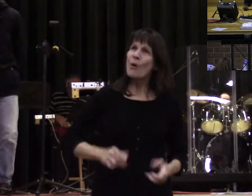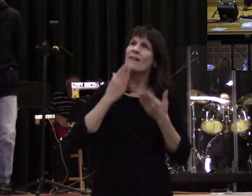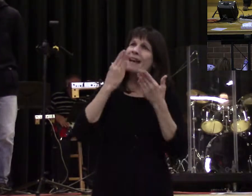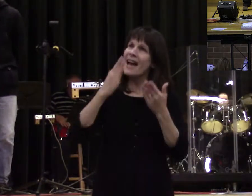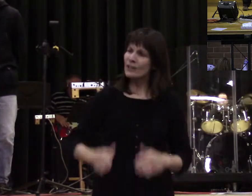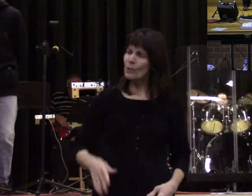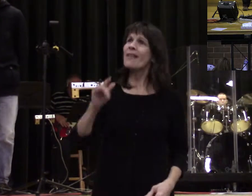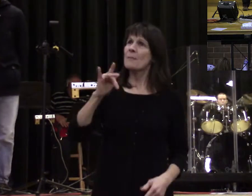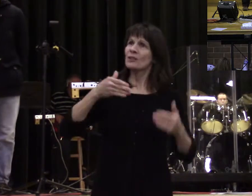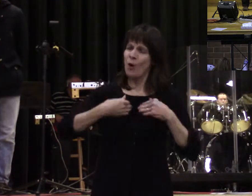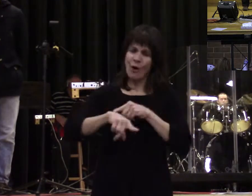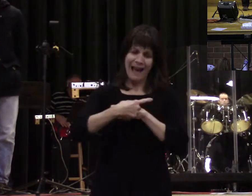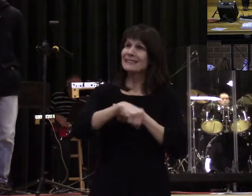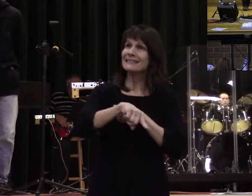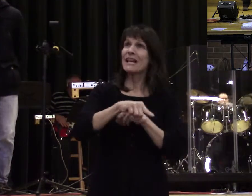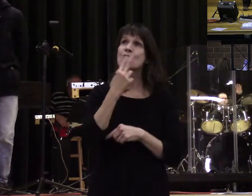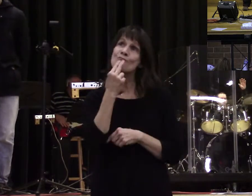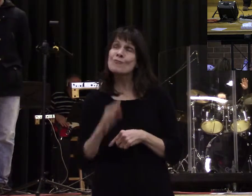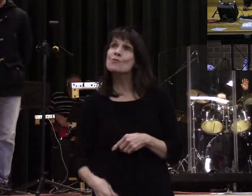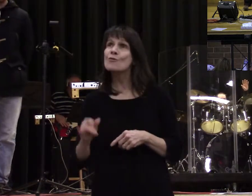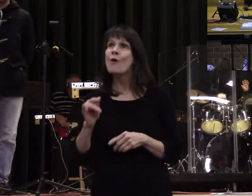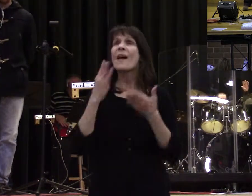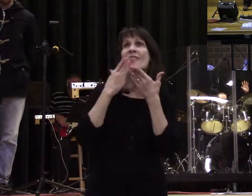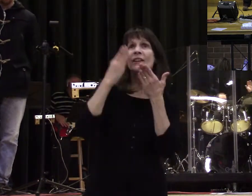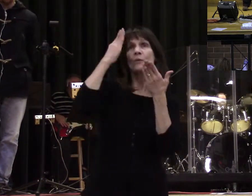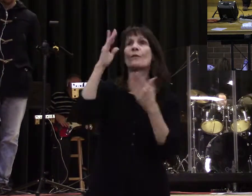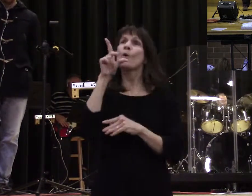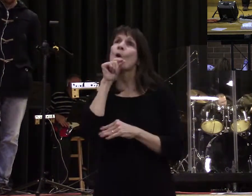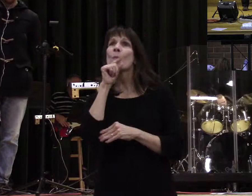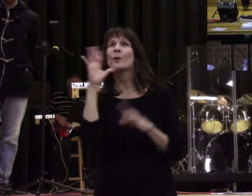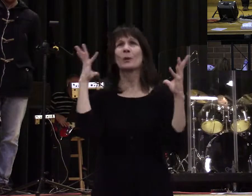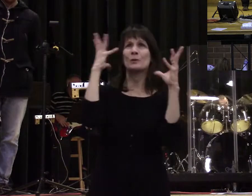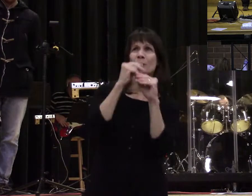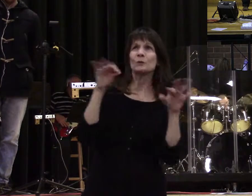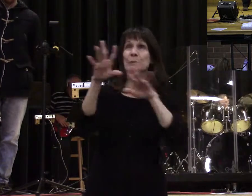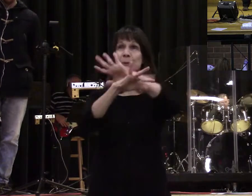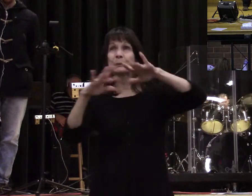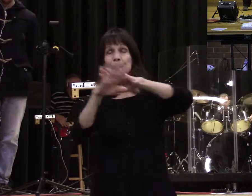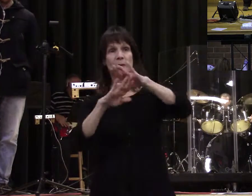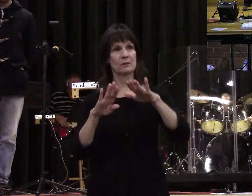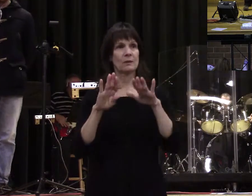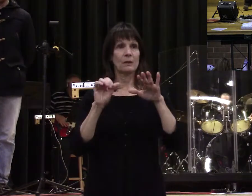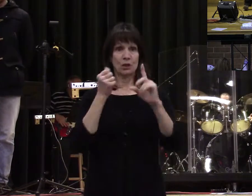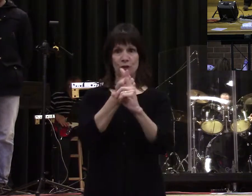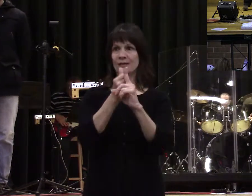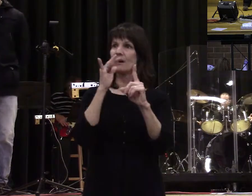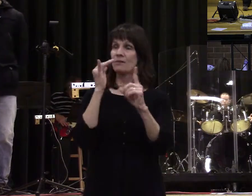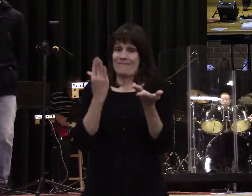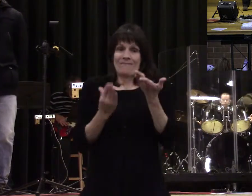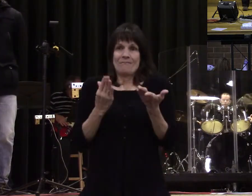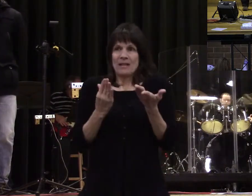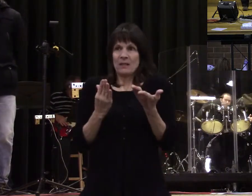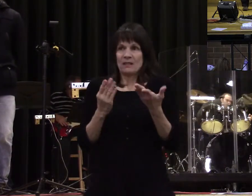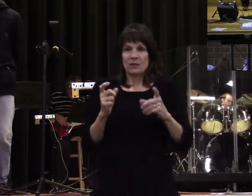dog's tails wag. And Father, for all the beautiful birds, Lord, I thank you, Lord. Maybe you had a struggle with sin this week. Lord, I thank you, Lord,